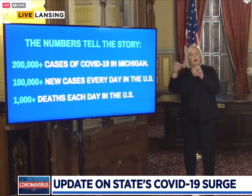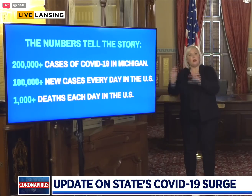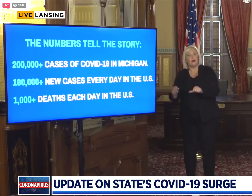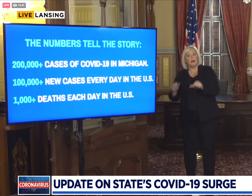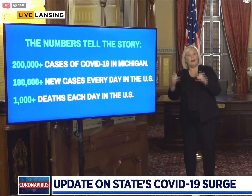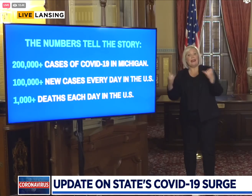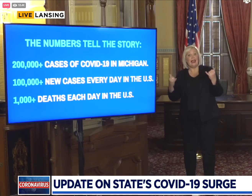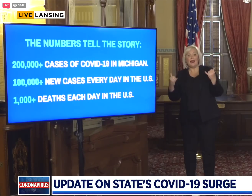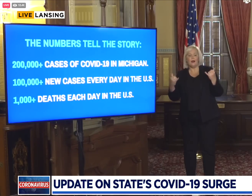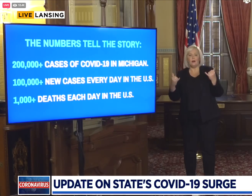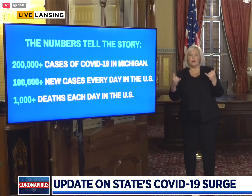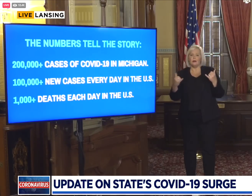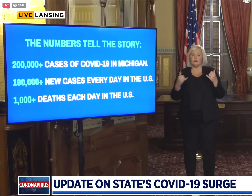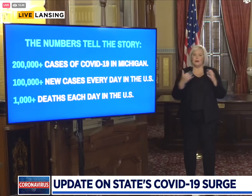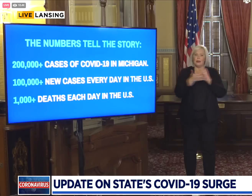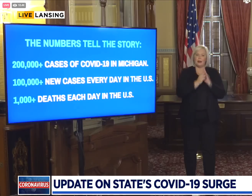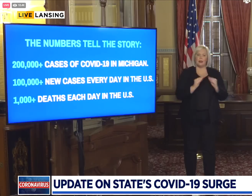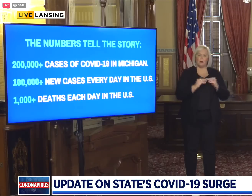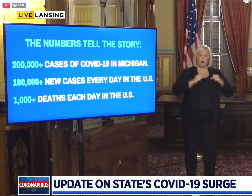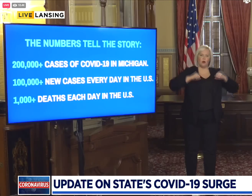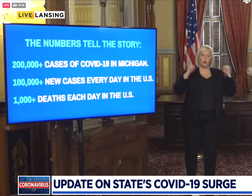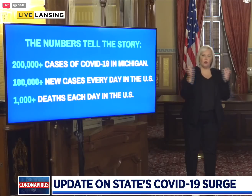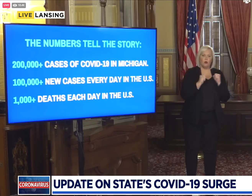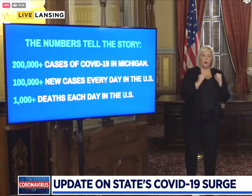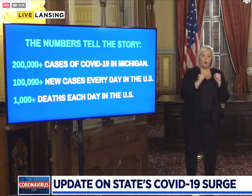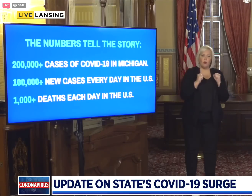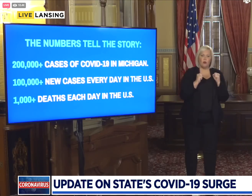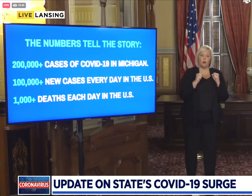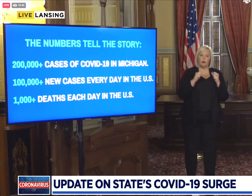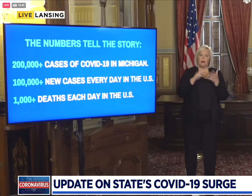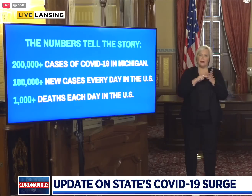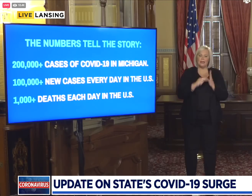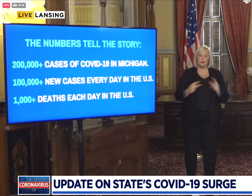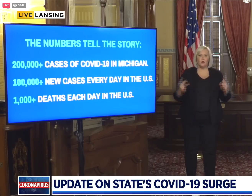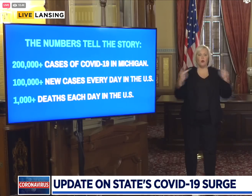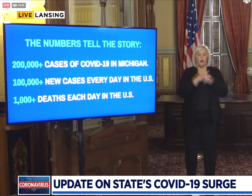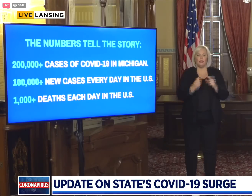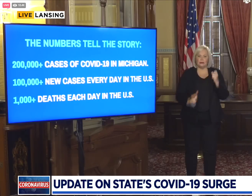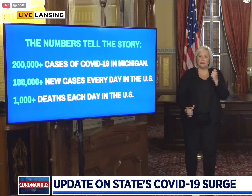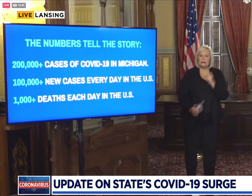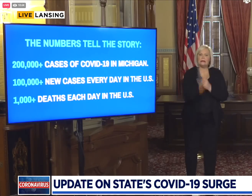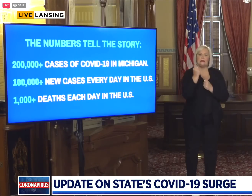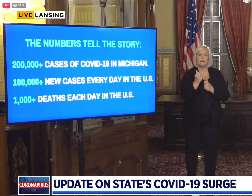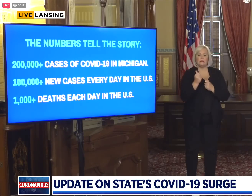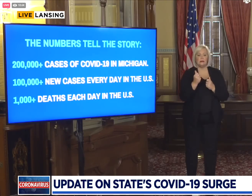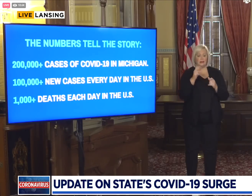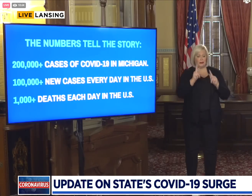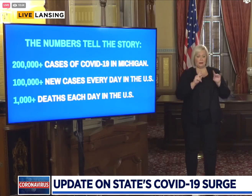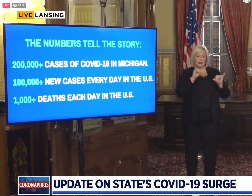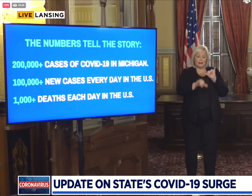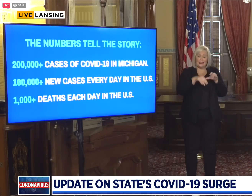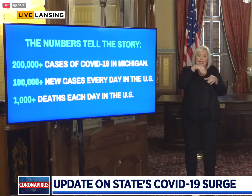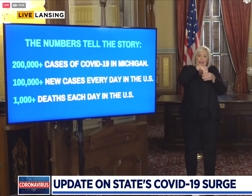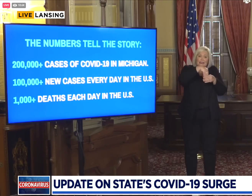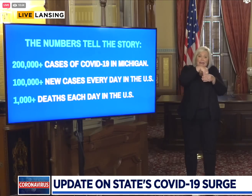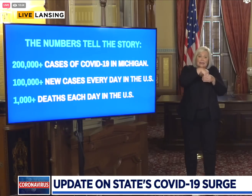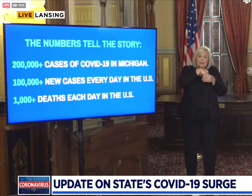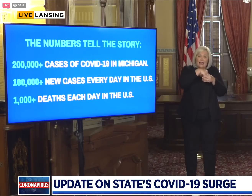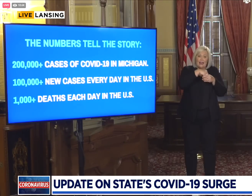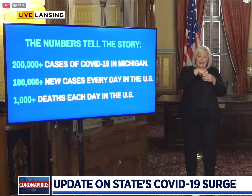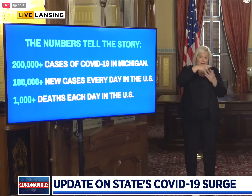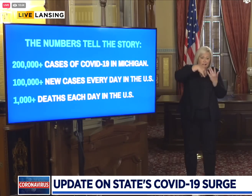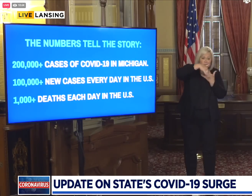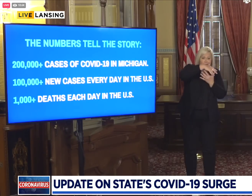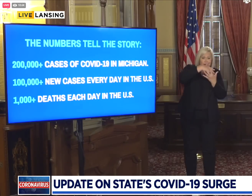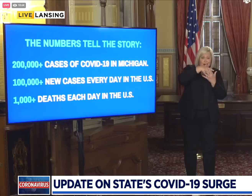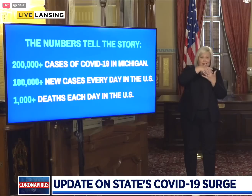Michigan, which means it's more dangerous. As more people spend time inside, this is going to